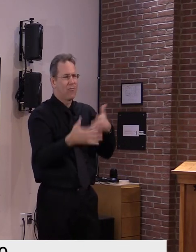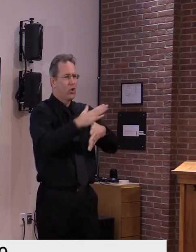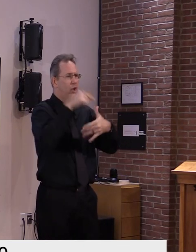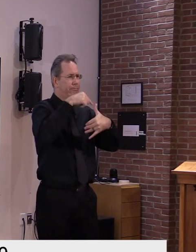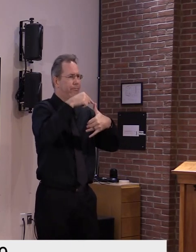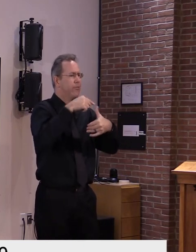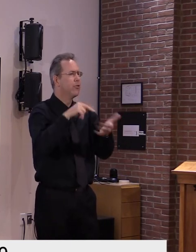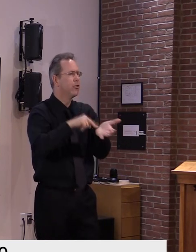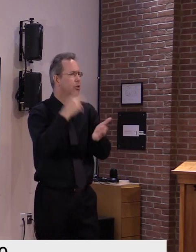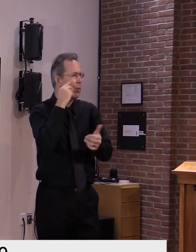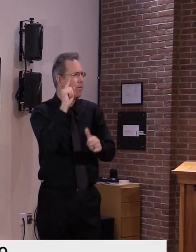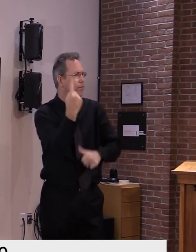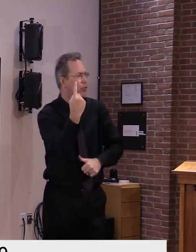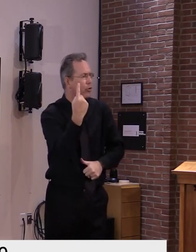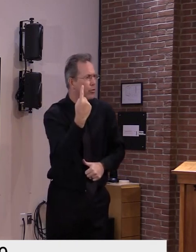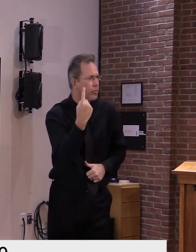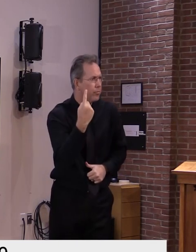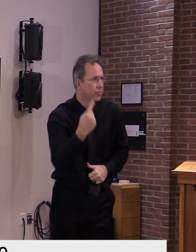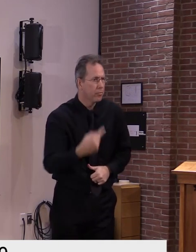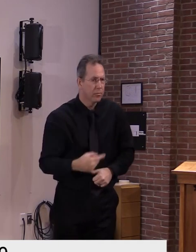Okay. Great, thank you.